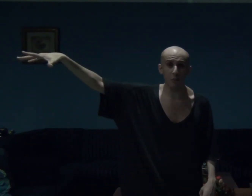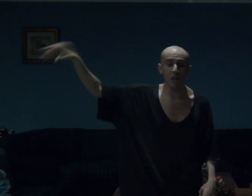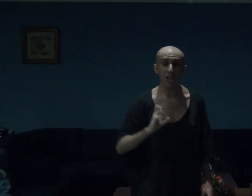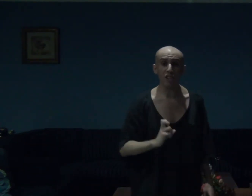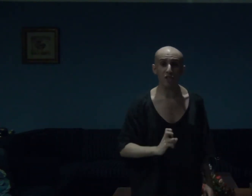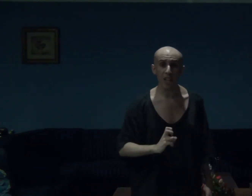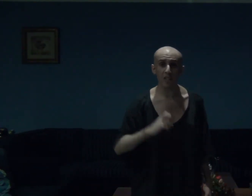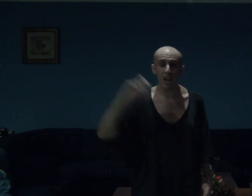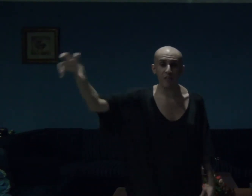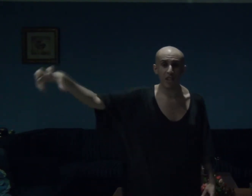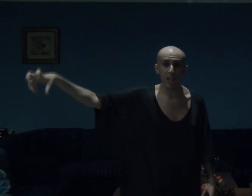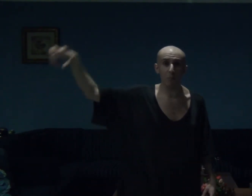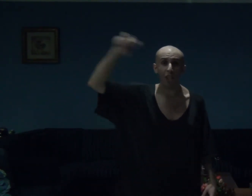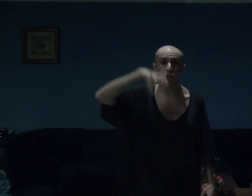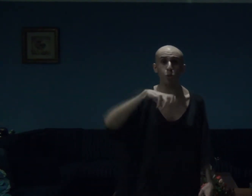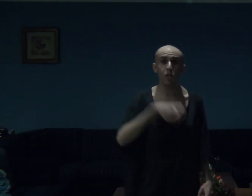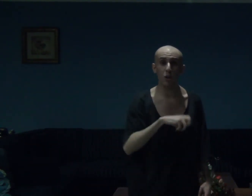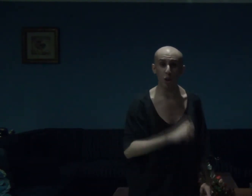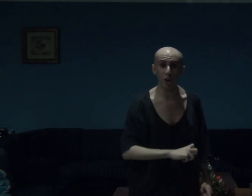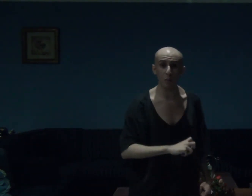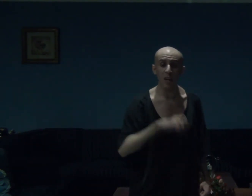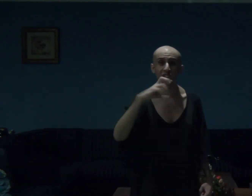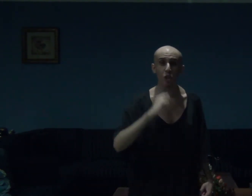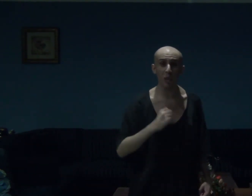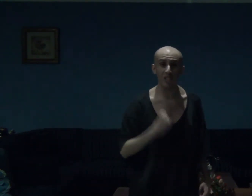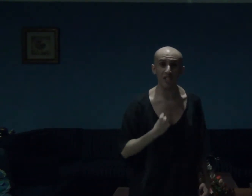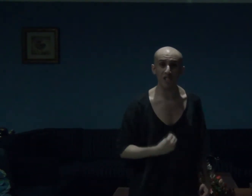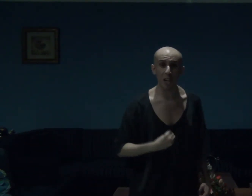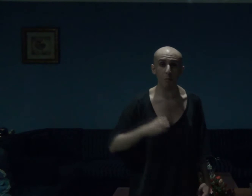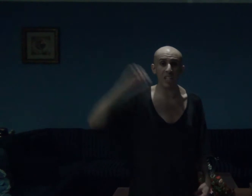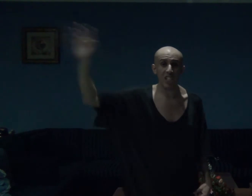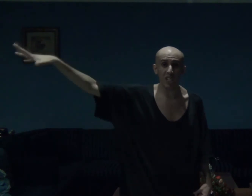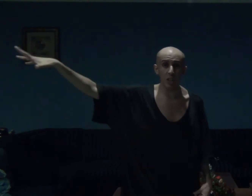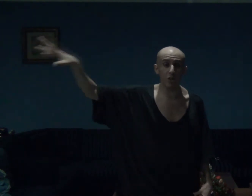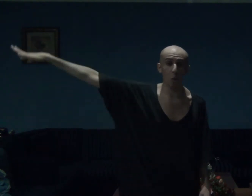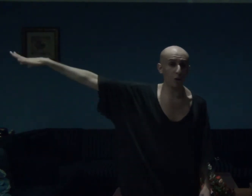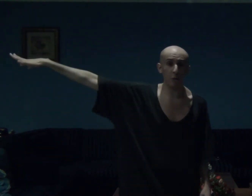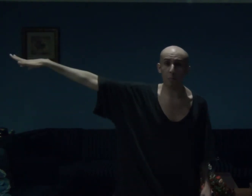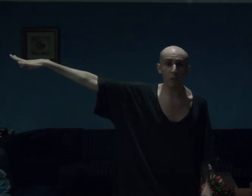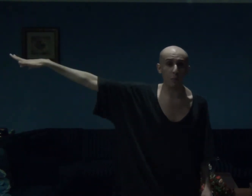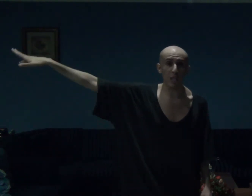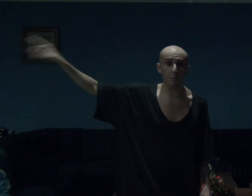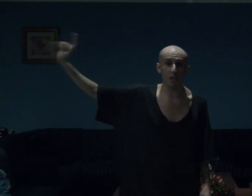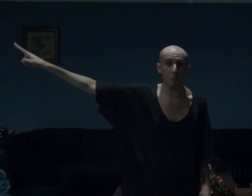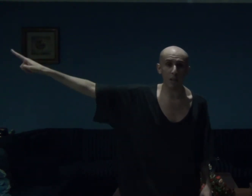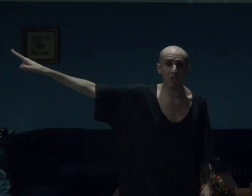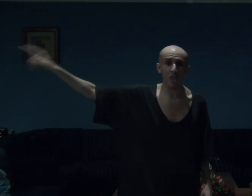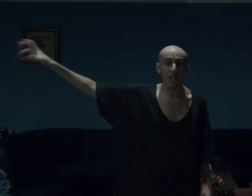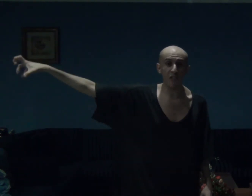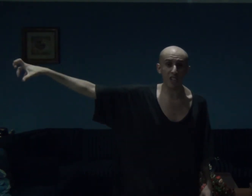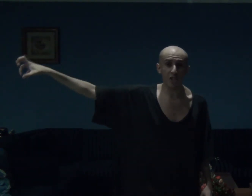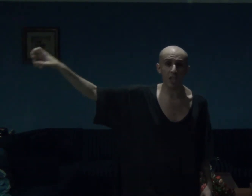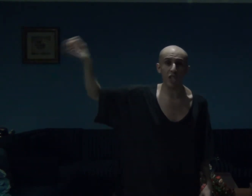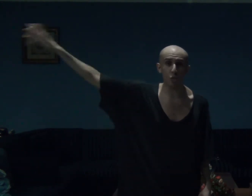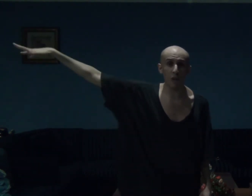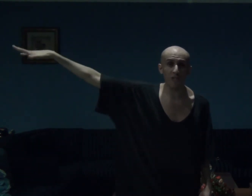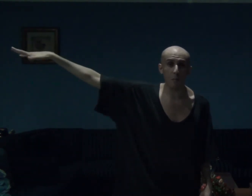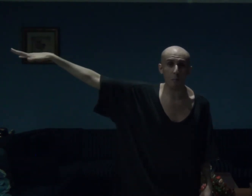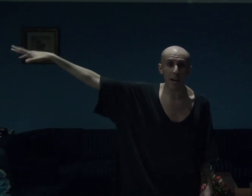The undead have come into their home and threatened them and killed multiple people, but they eventually drove them back